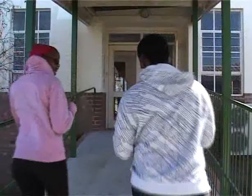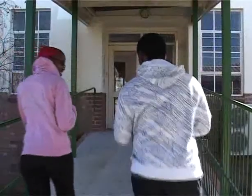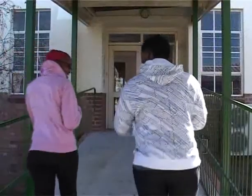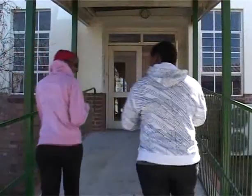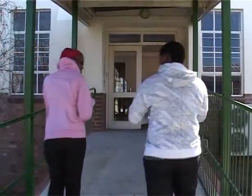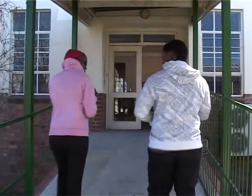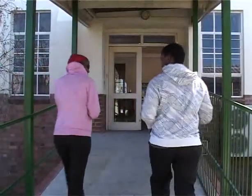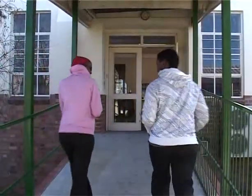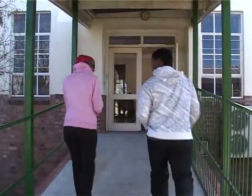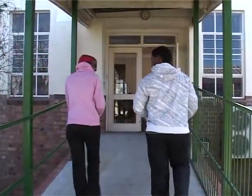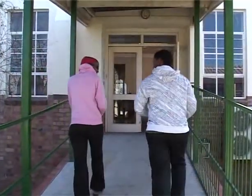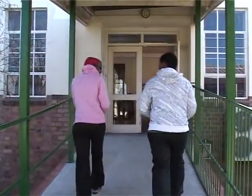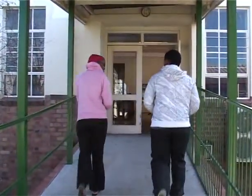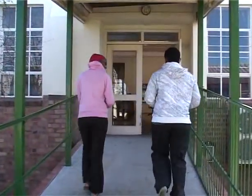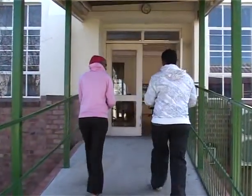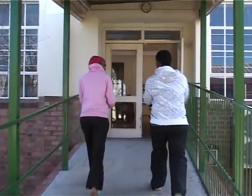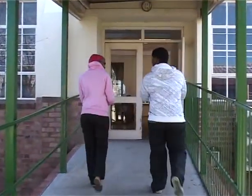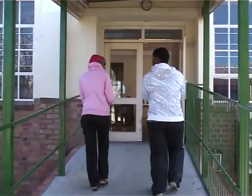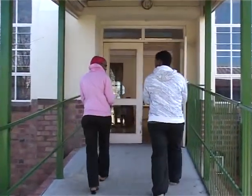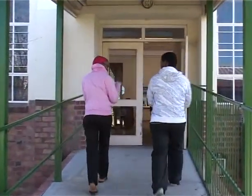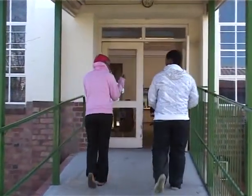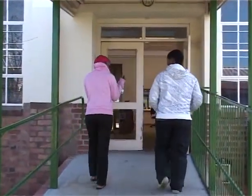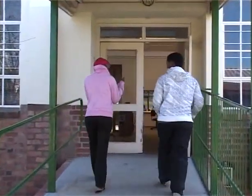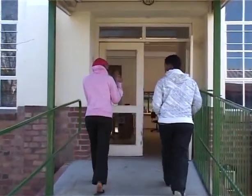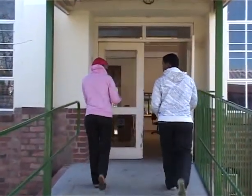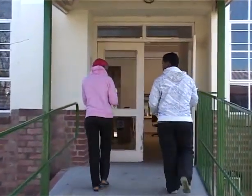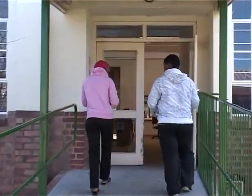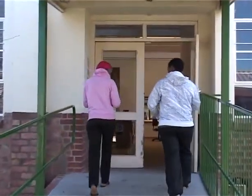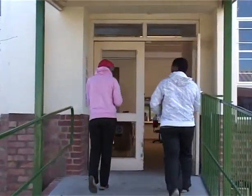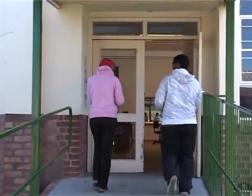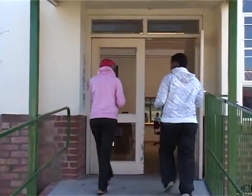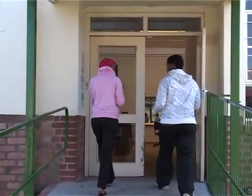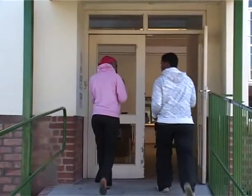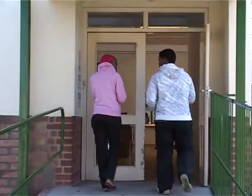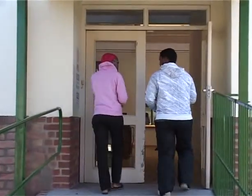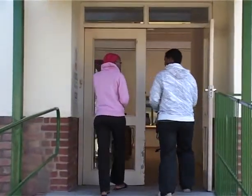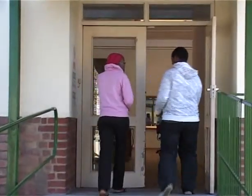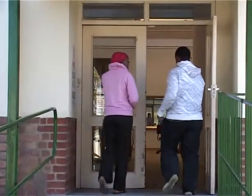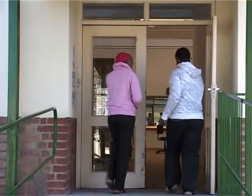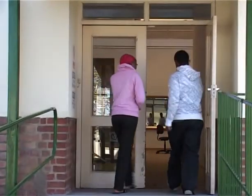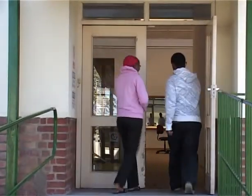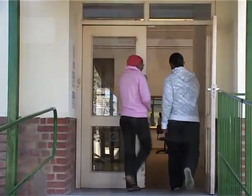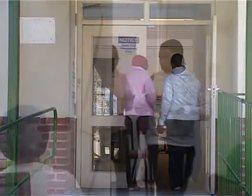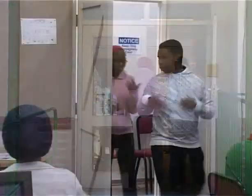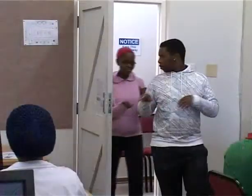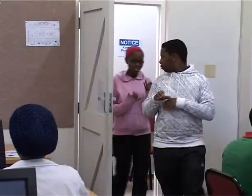of deaf people according to their special needs, thus enabling them to achieve their full potential.